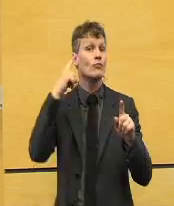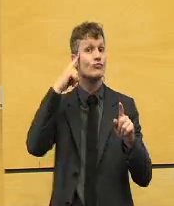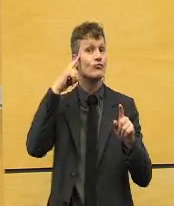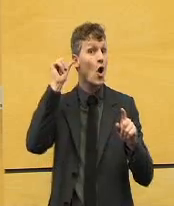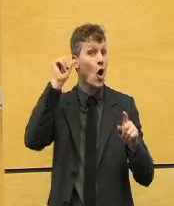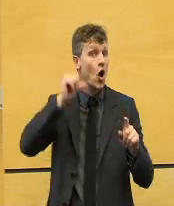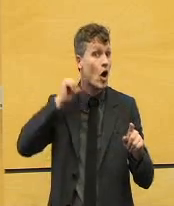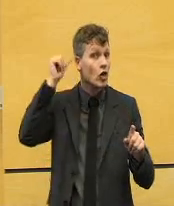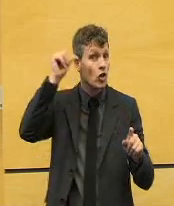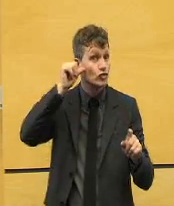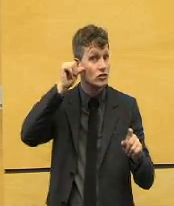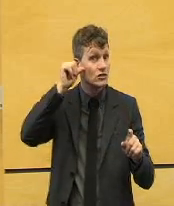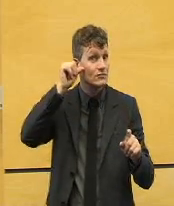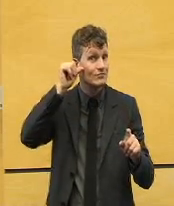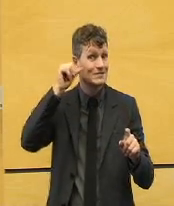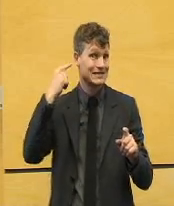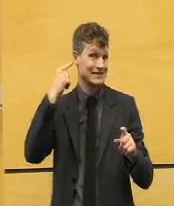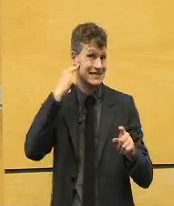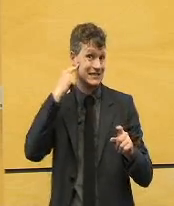to register.